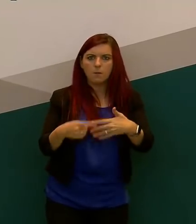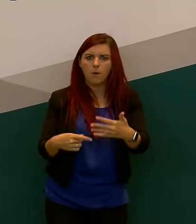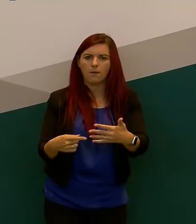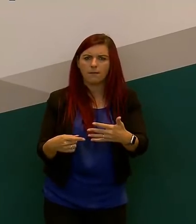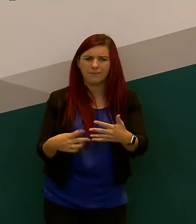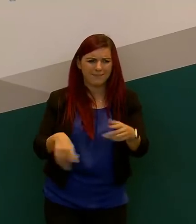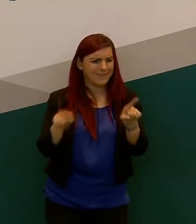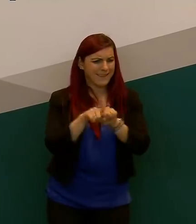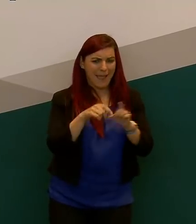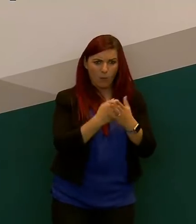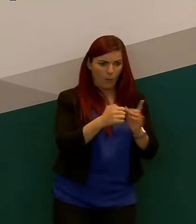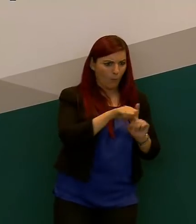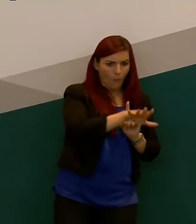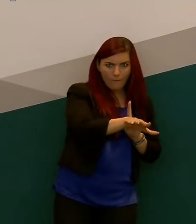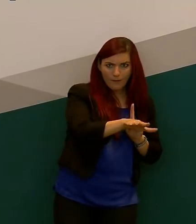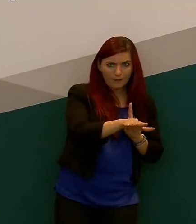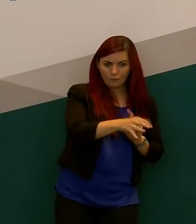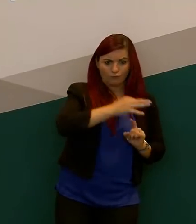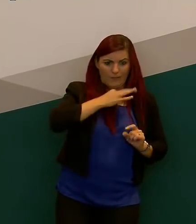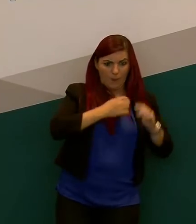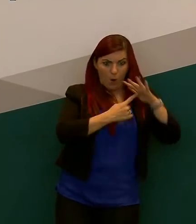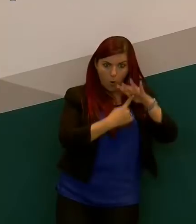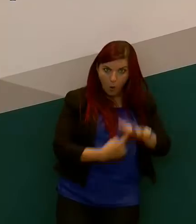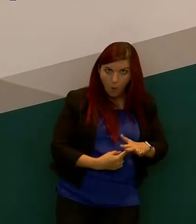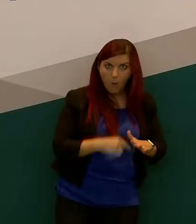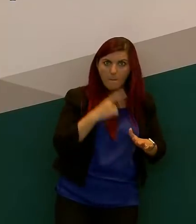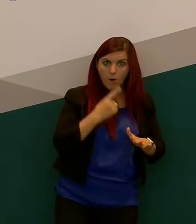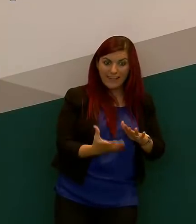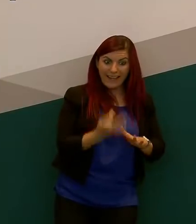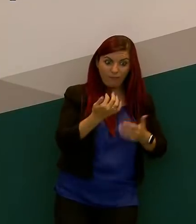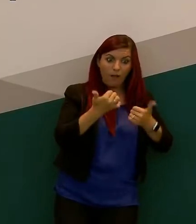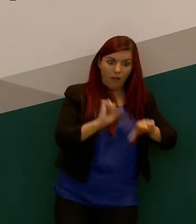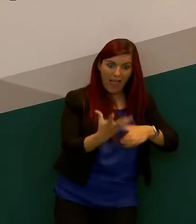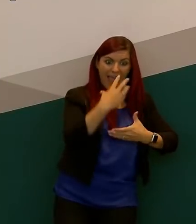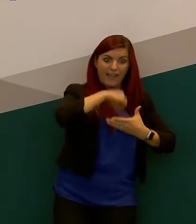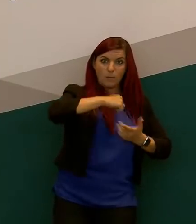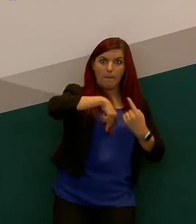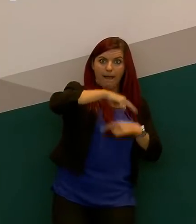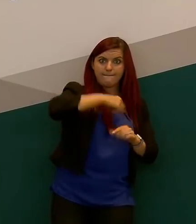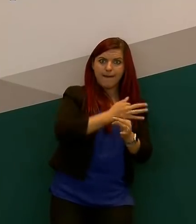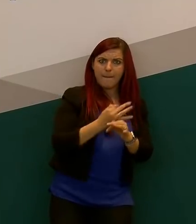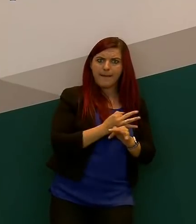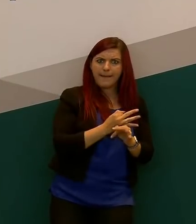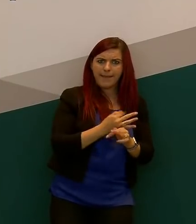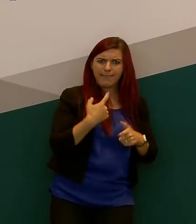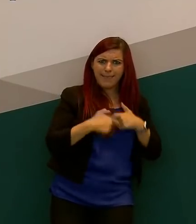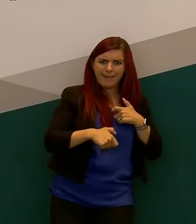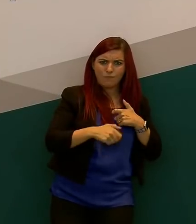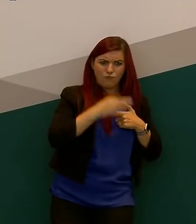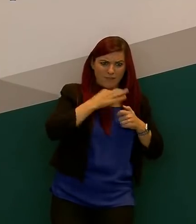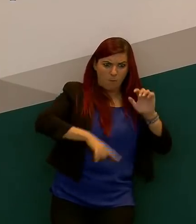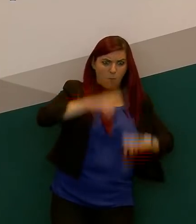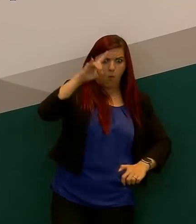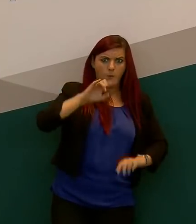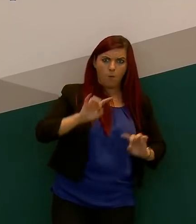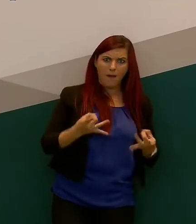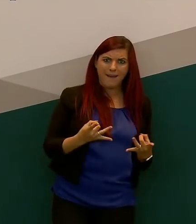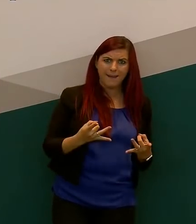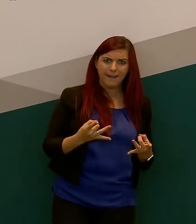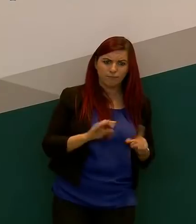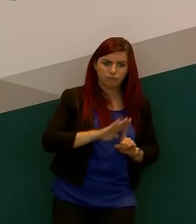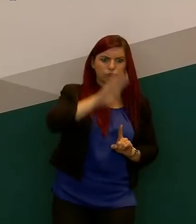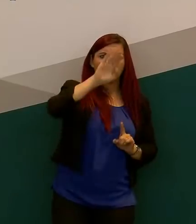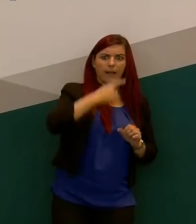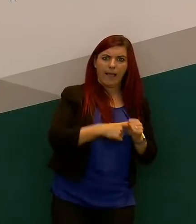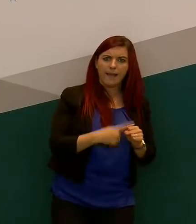transmission. The risk is low, but if we do transmit it, then the onward risk beyond that is high. So